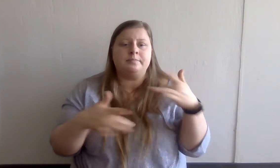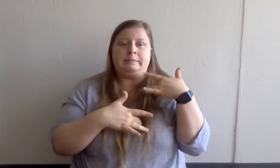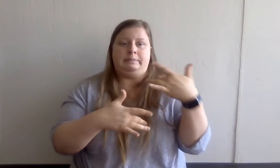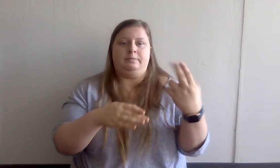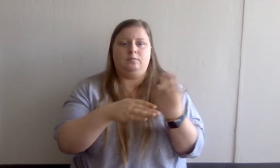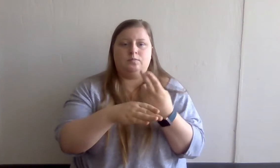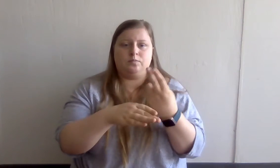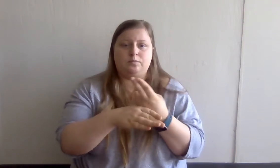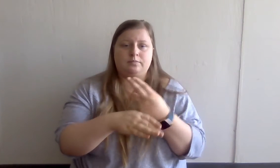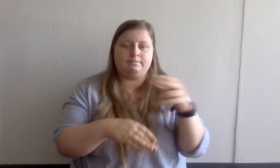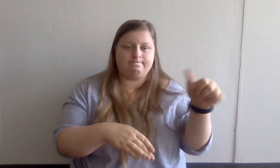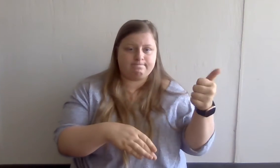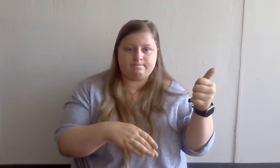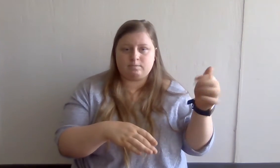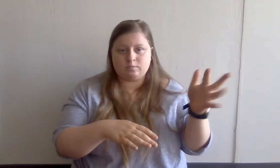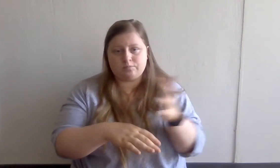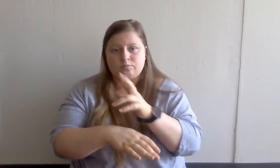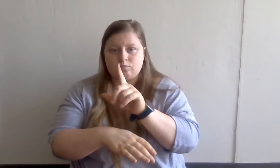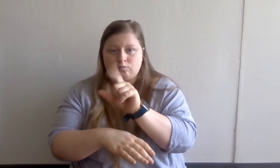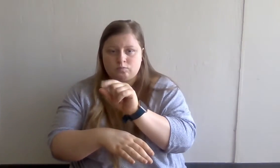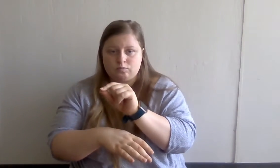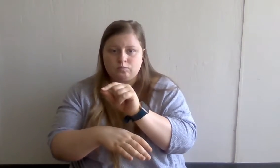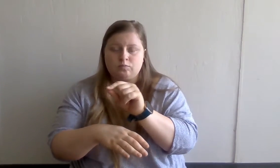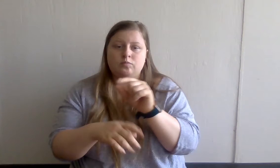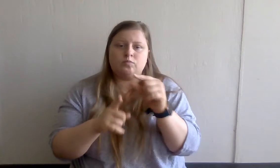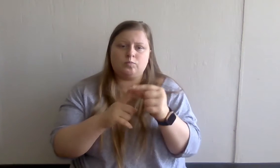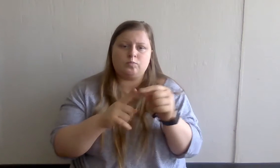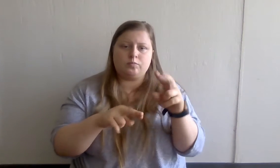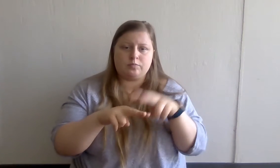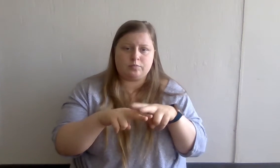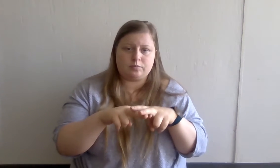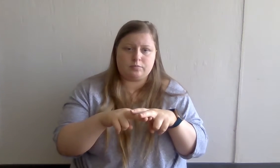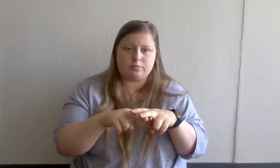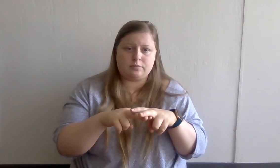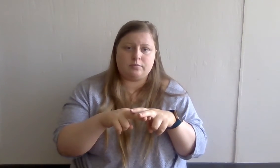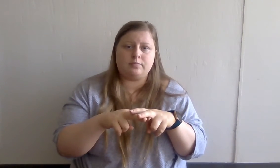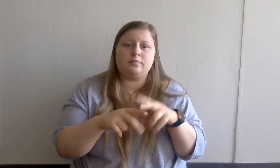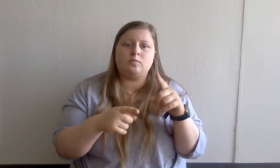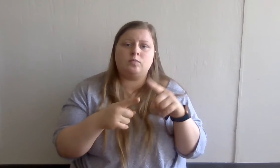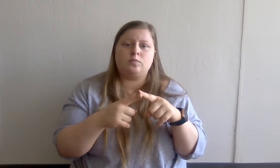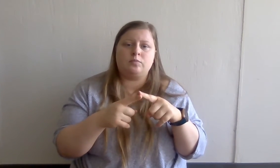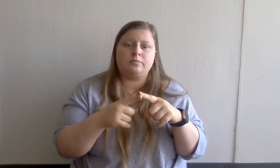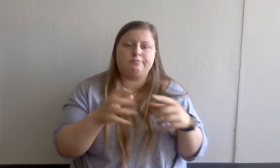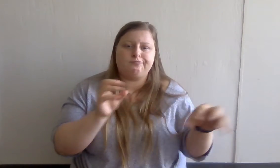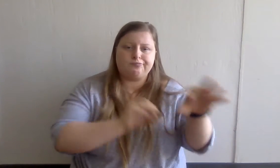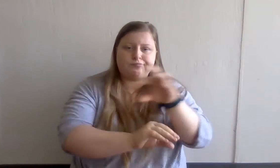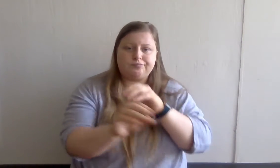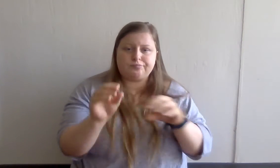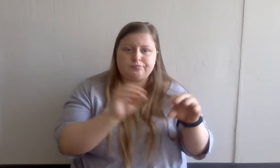Children typically use 10 to 20 words in their vocabulary.